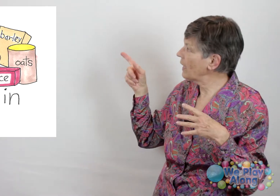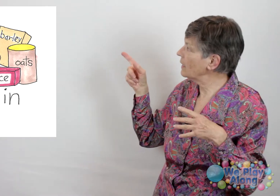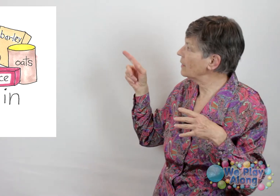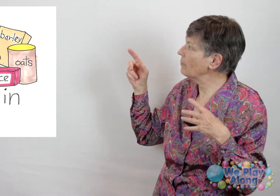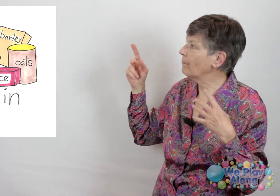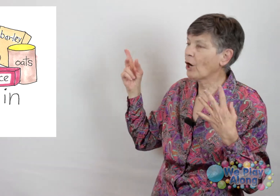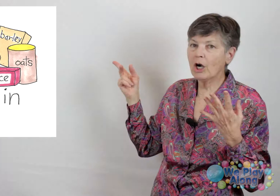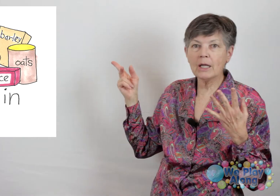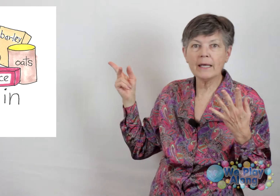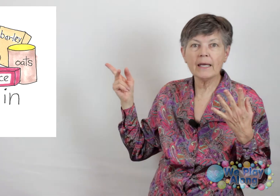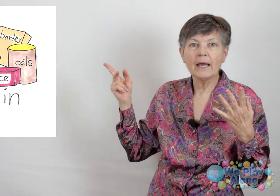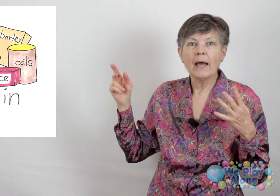wheat and barley.